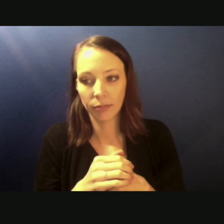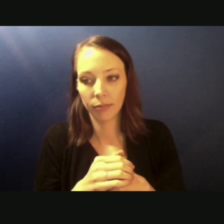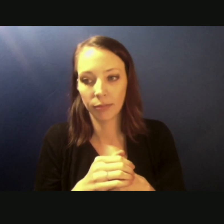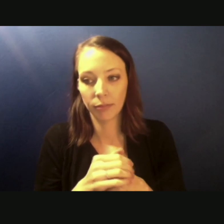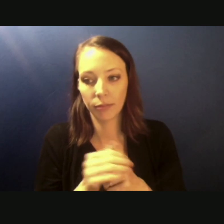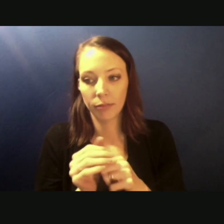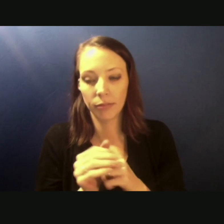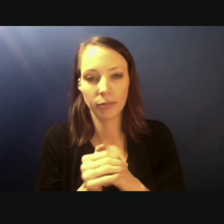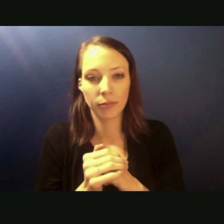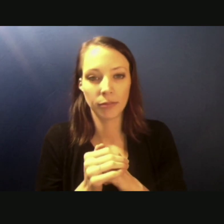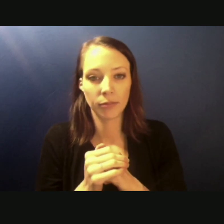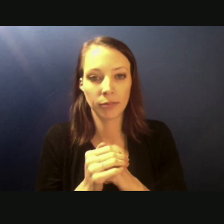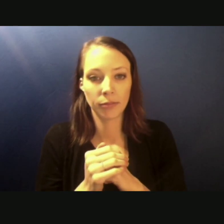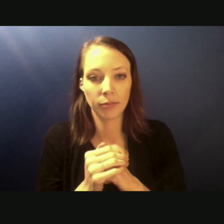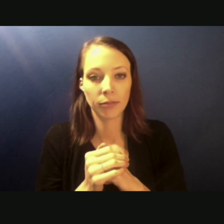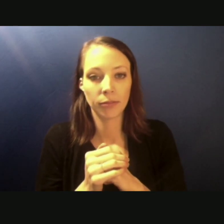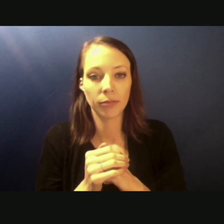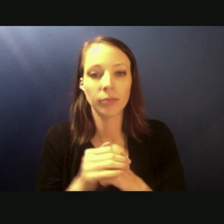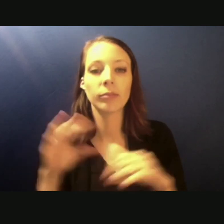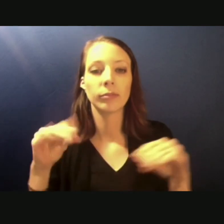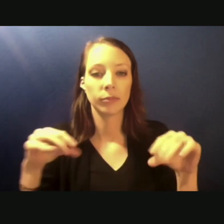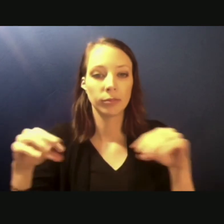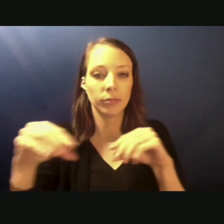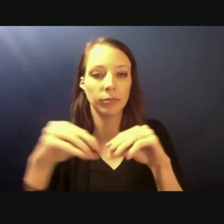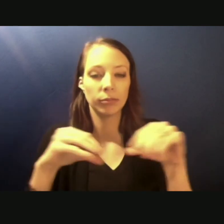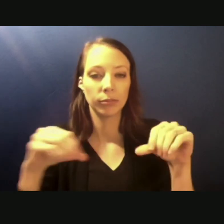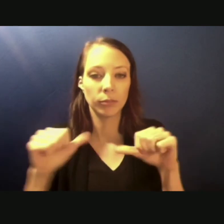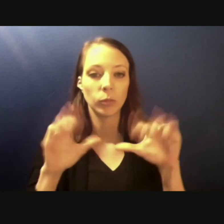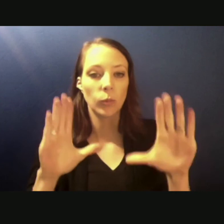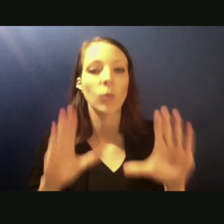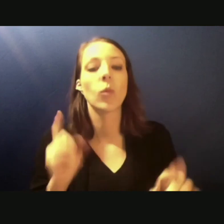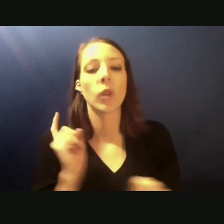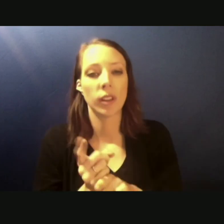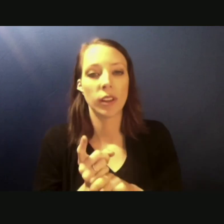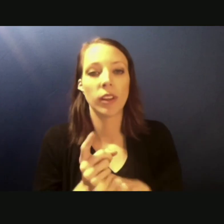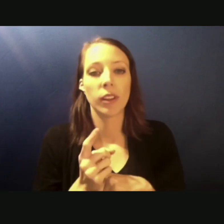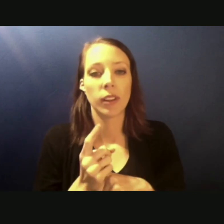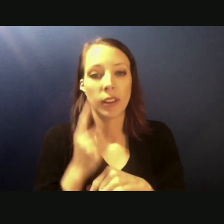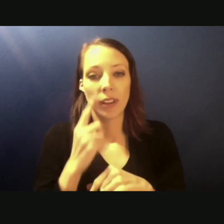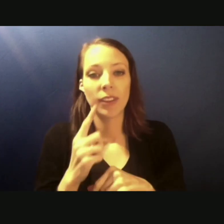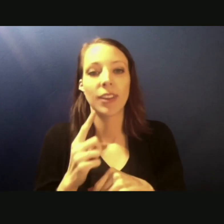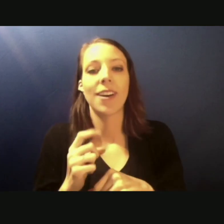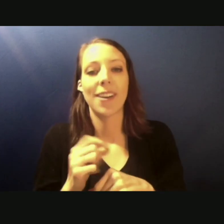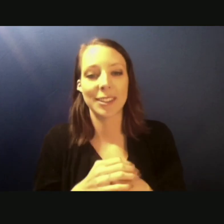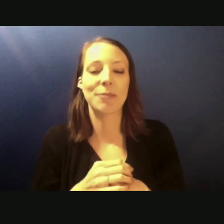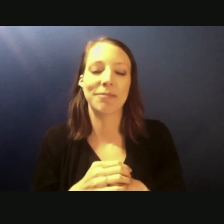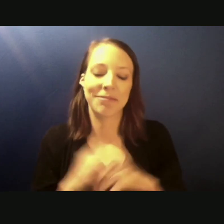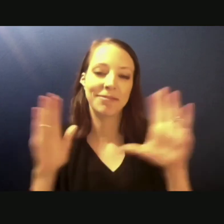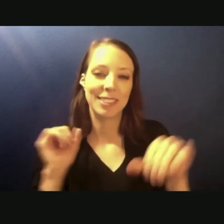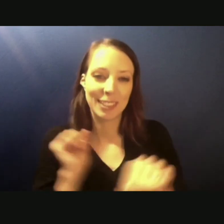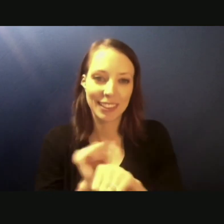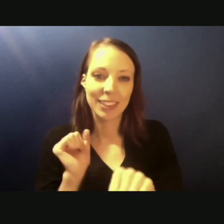the flavor was seasoned. The season was really great. I think they did a fantastic job Awesome. putting